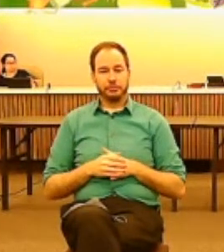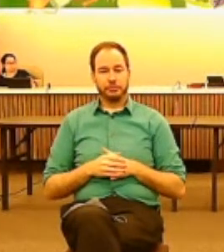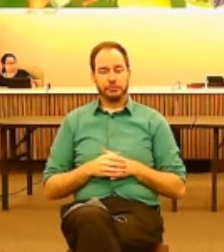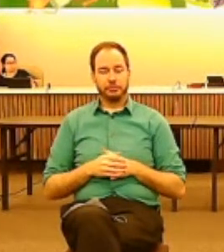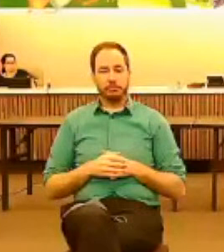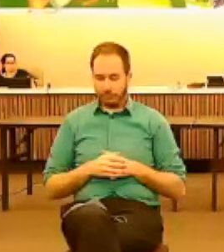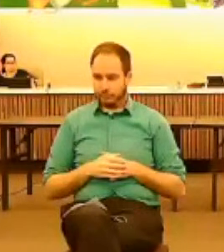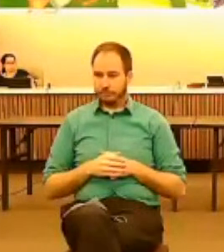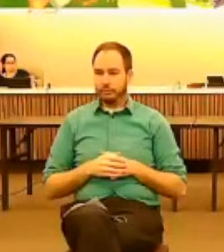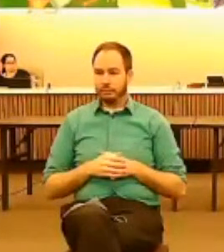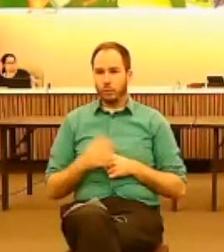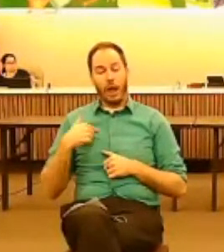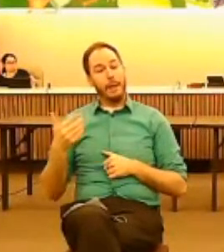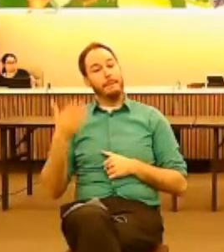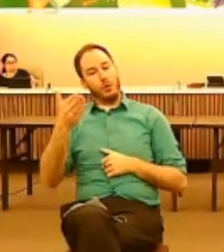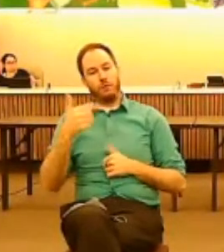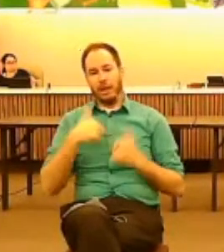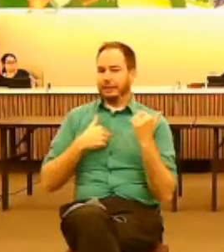I will second.